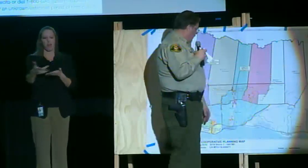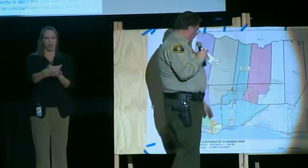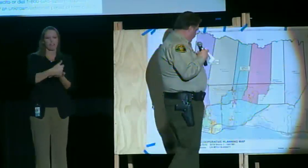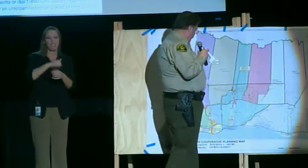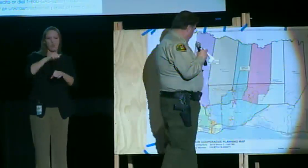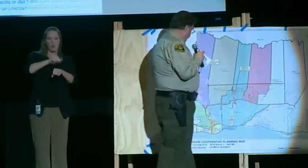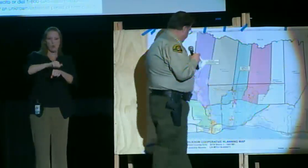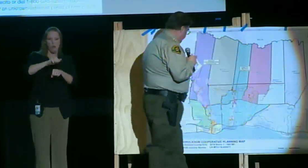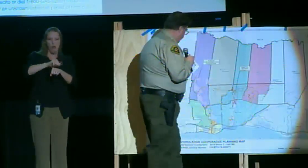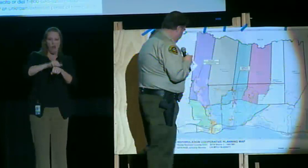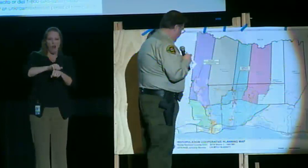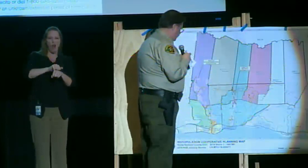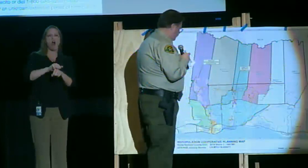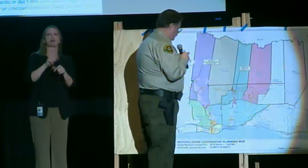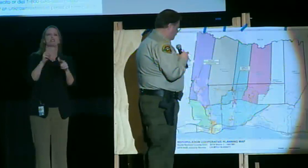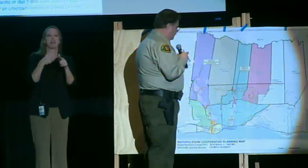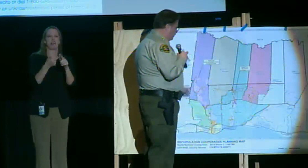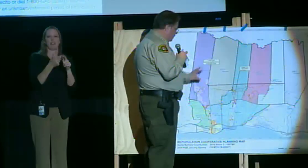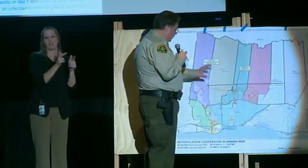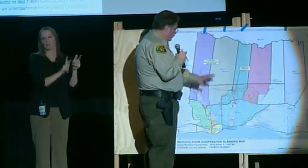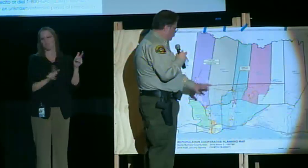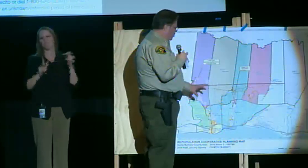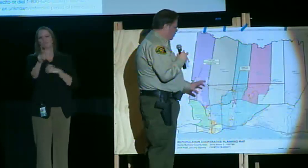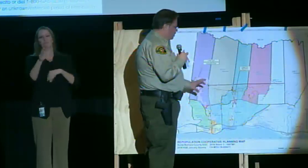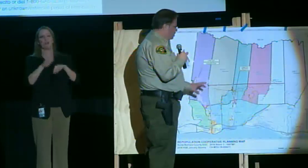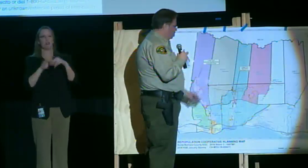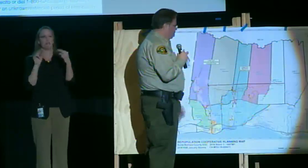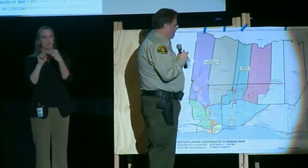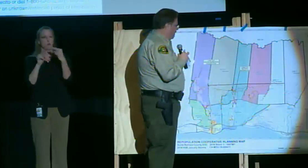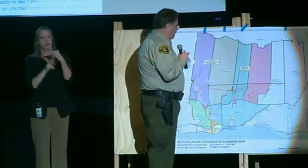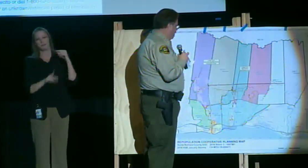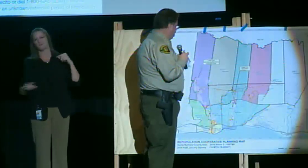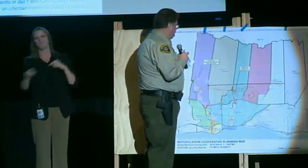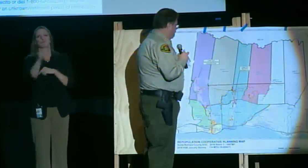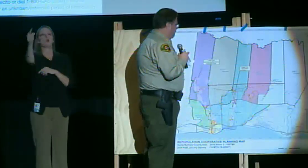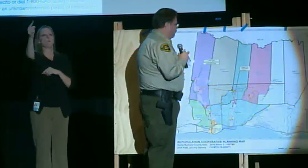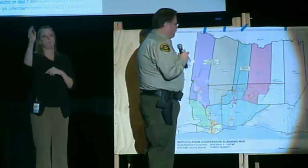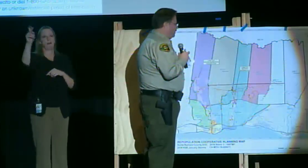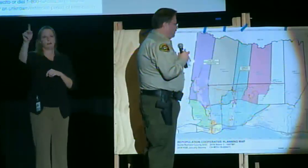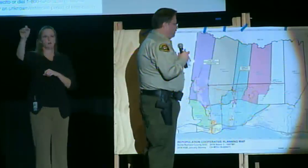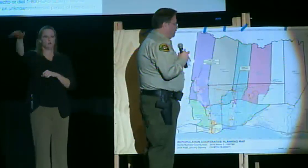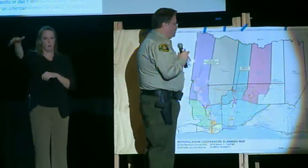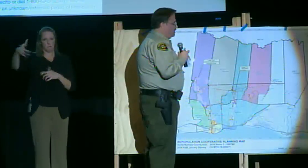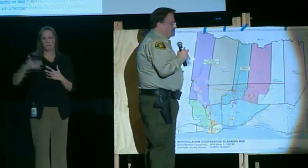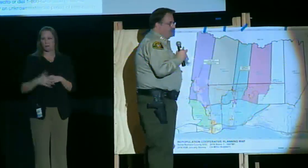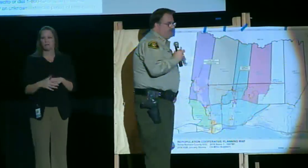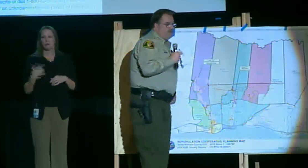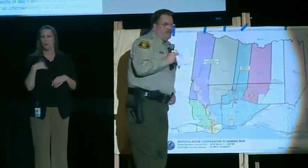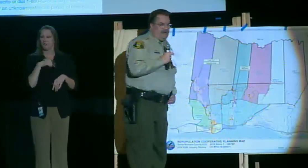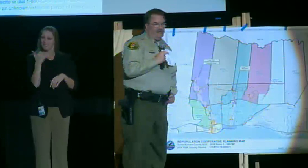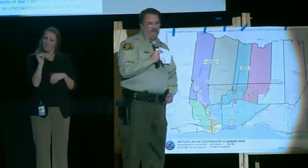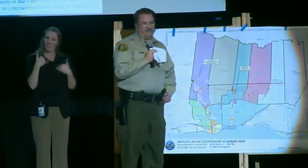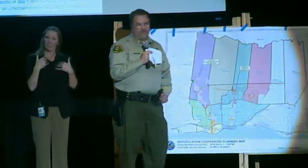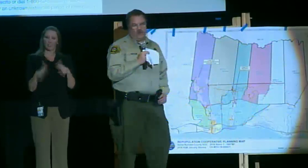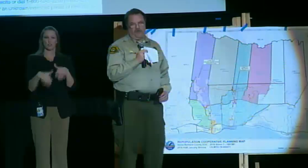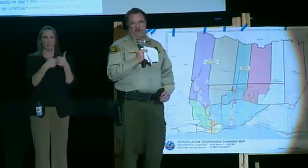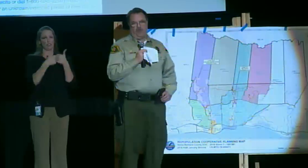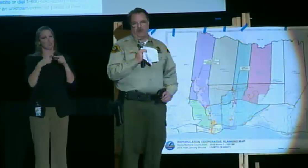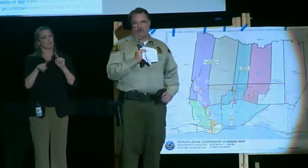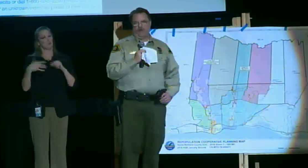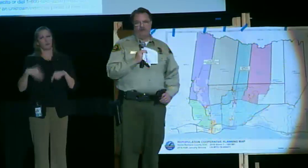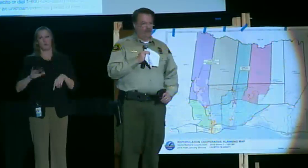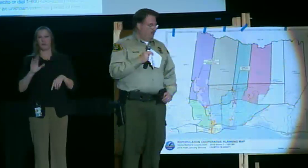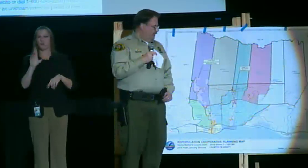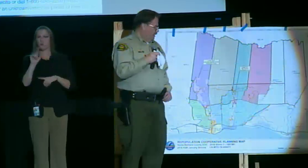and getting onto the freeway and taking it back. So there's still some challenges that remain here, but the utilities have made